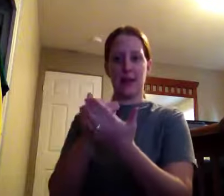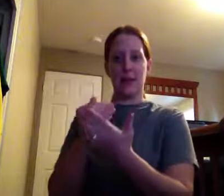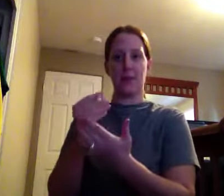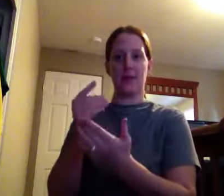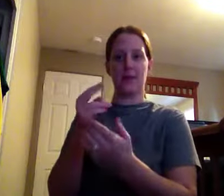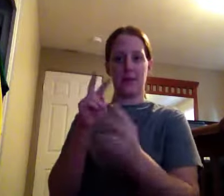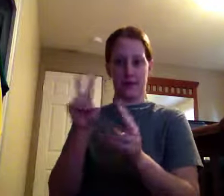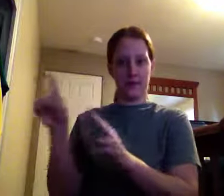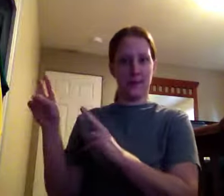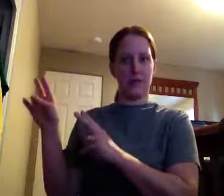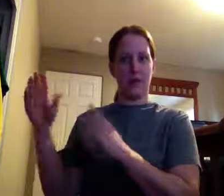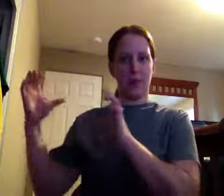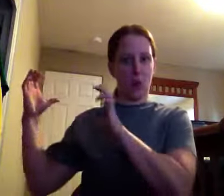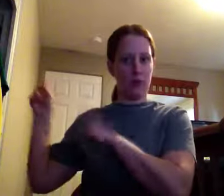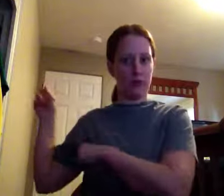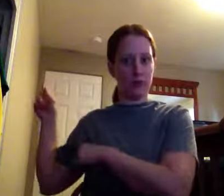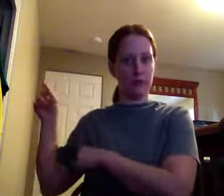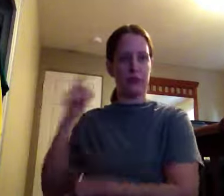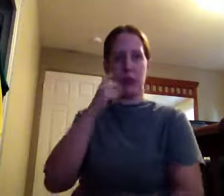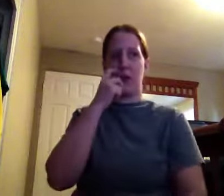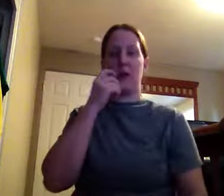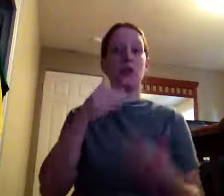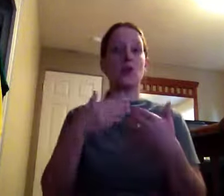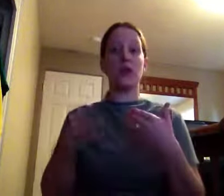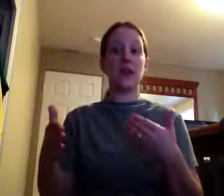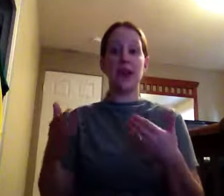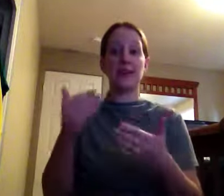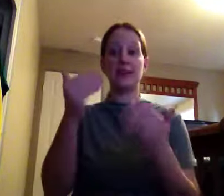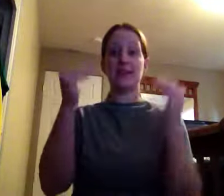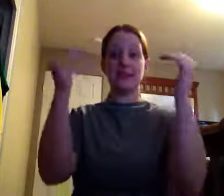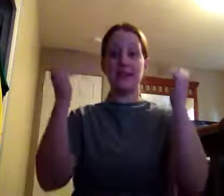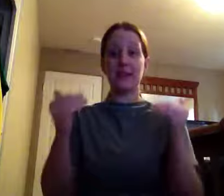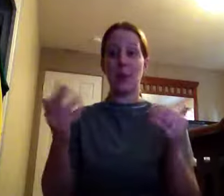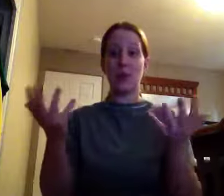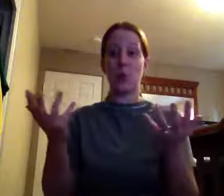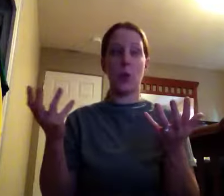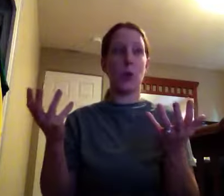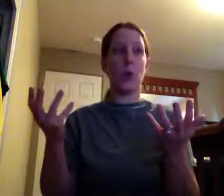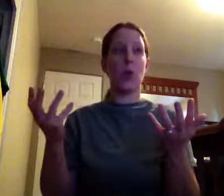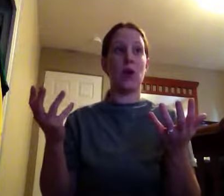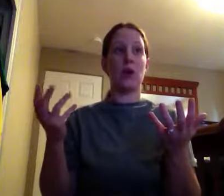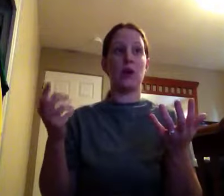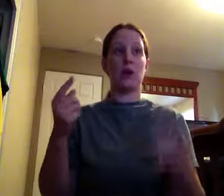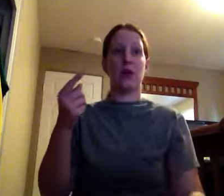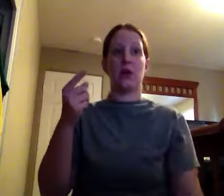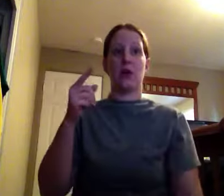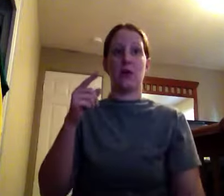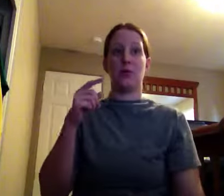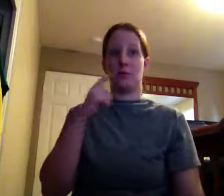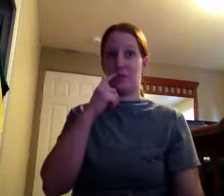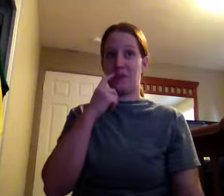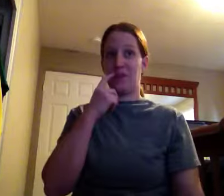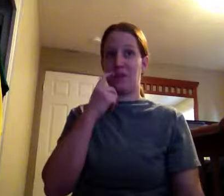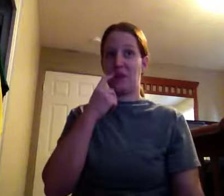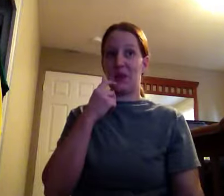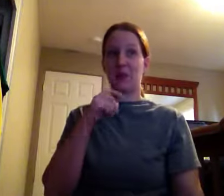What's my next step? To change grams to moles. Well, how do I do that? That's my mole map. 1 mole here. Over